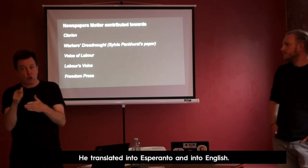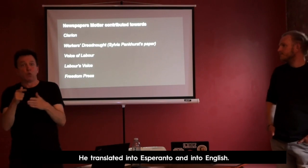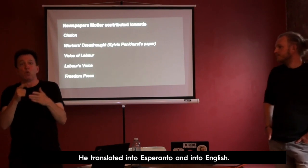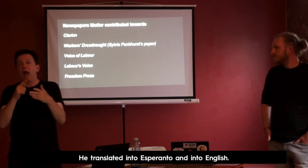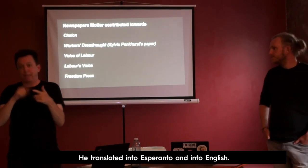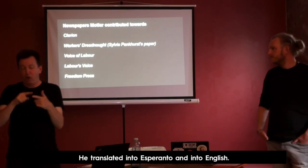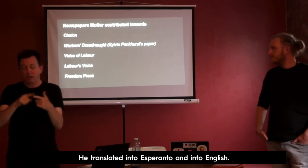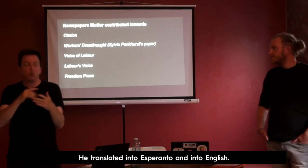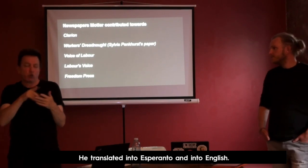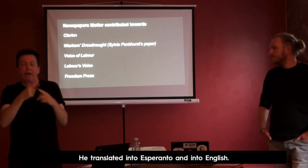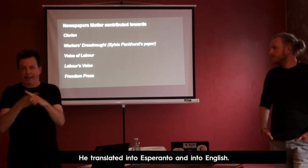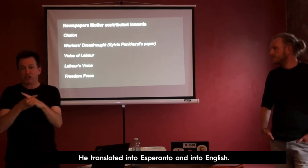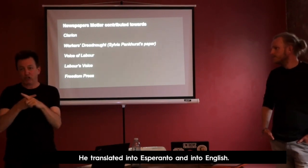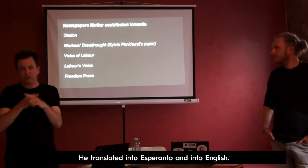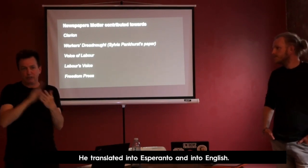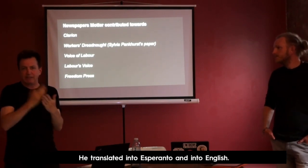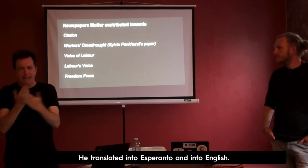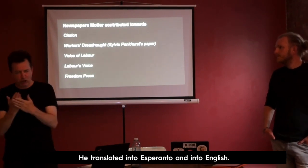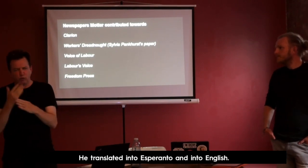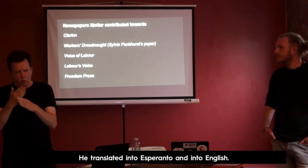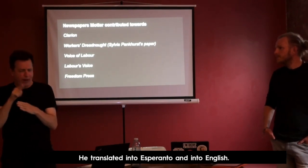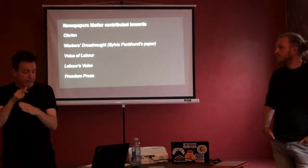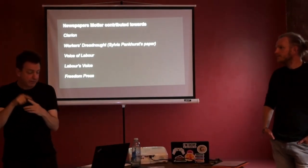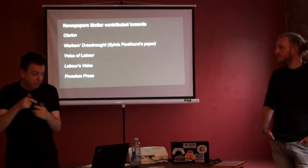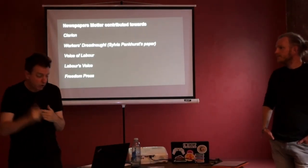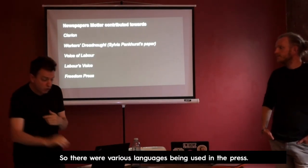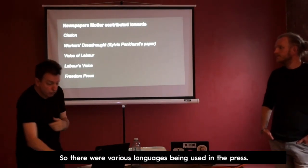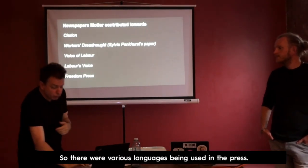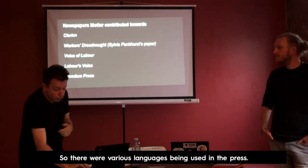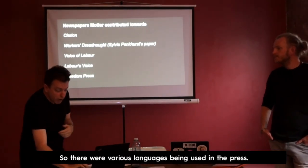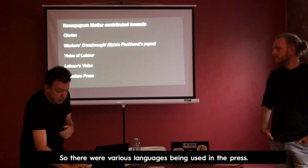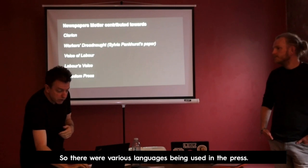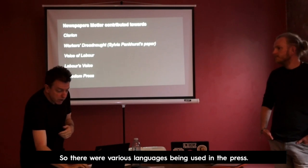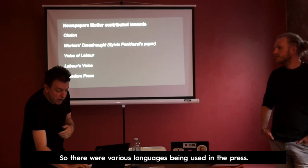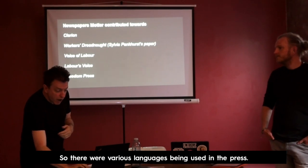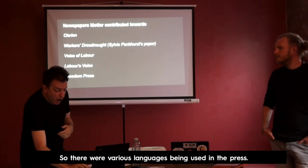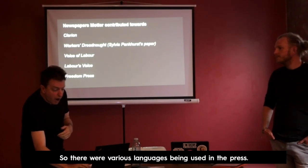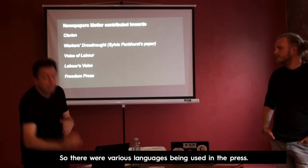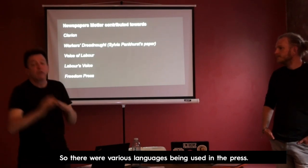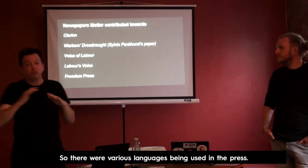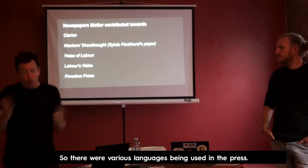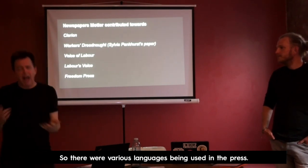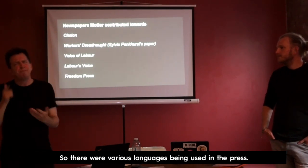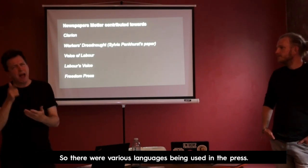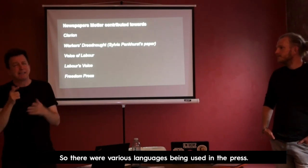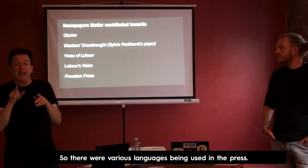those into Esperanto and into English. So there were various languages being used in the press.